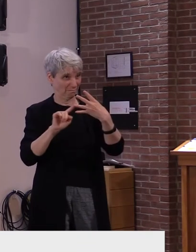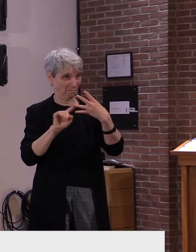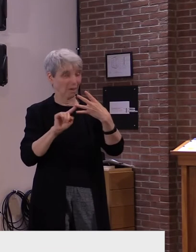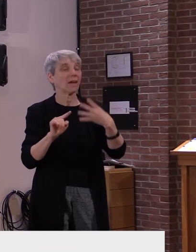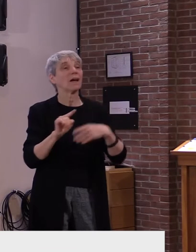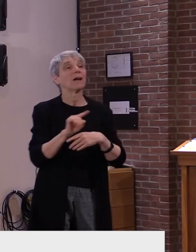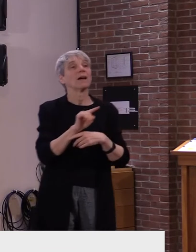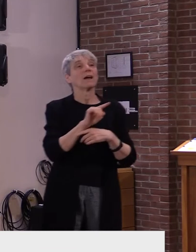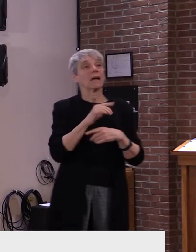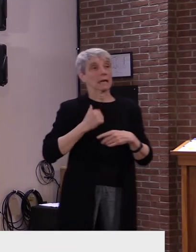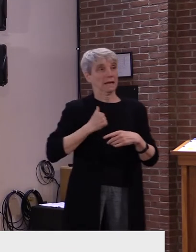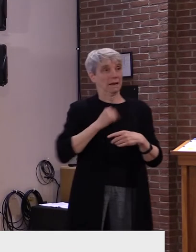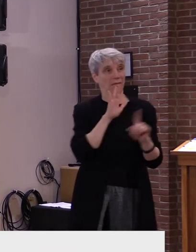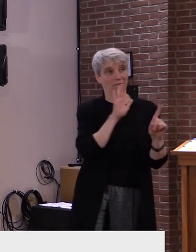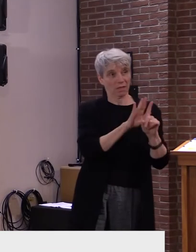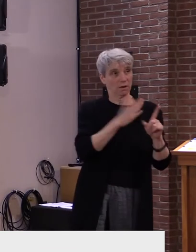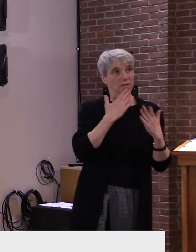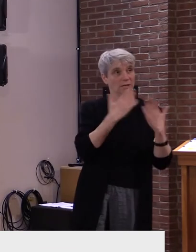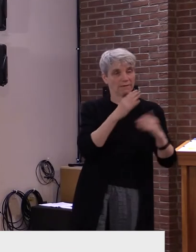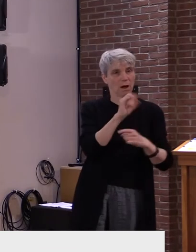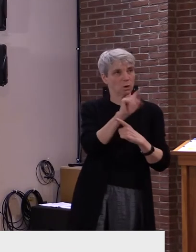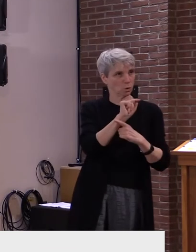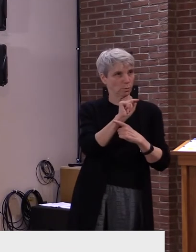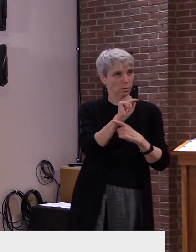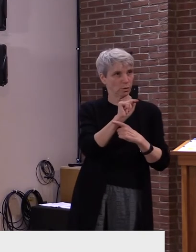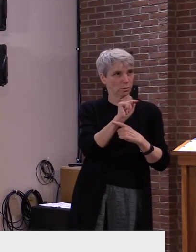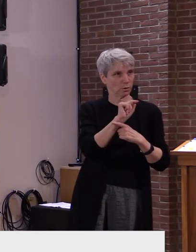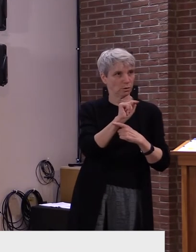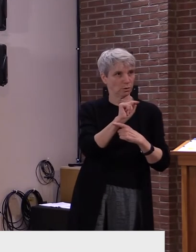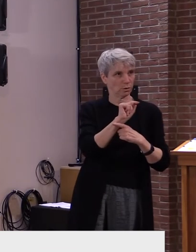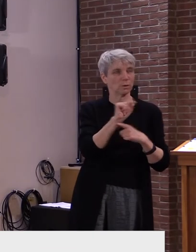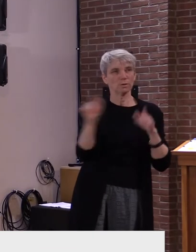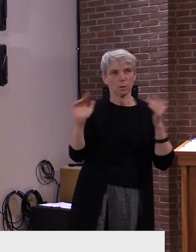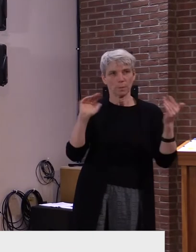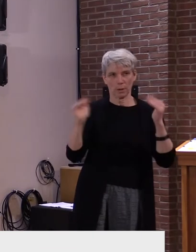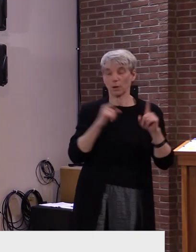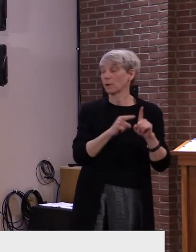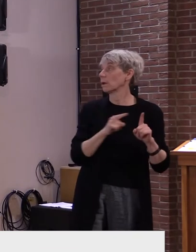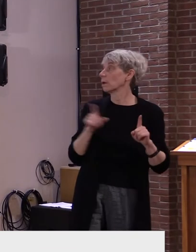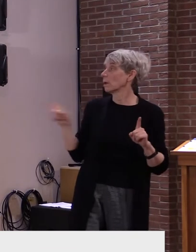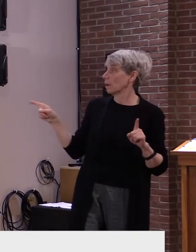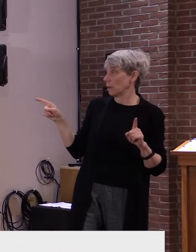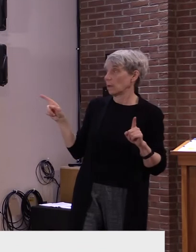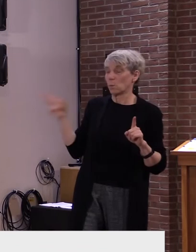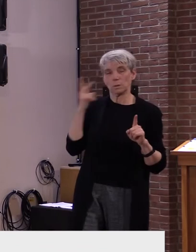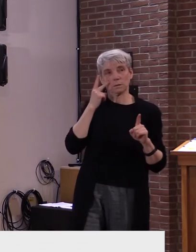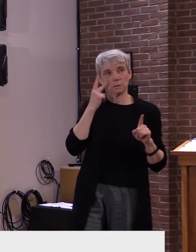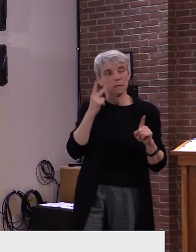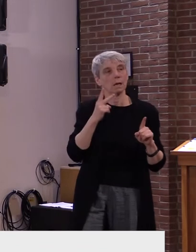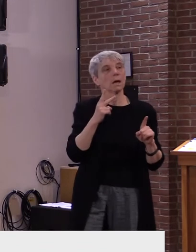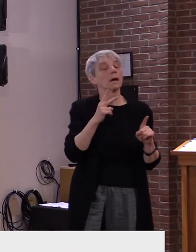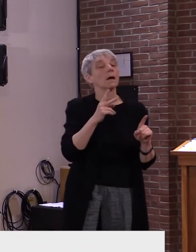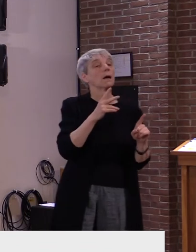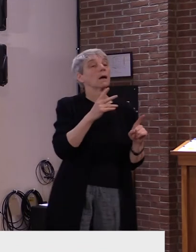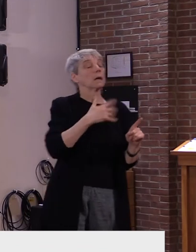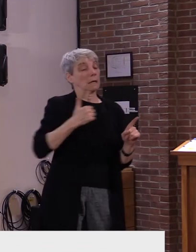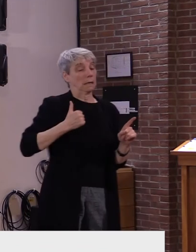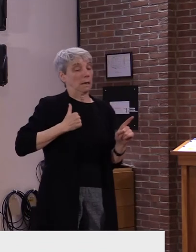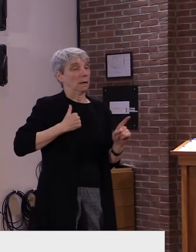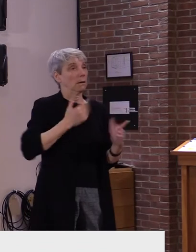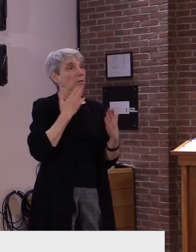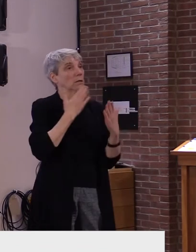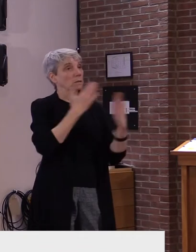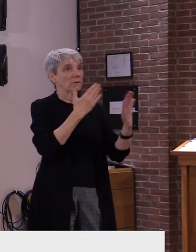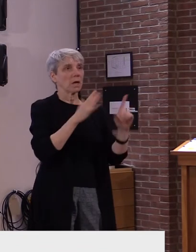united states and us here in vermont if we see on the next slide that the canadian thanksgiving is similar in many ways to the thanksgiving that we